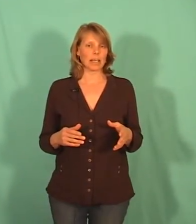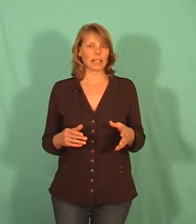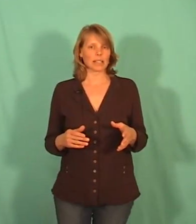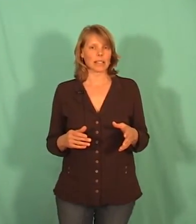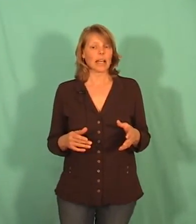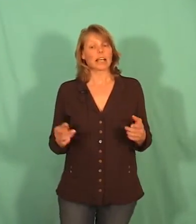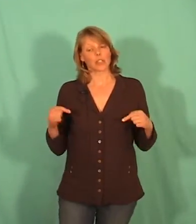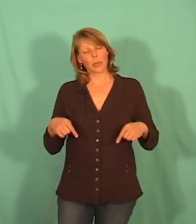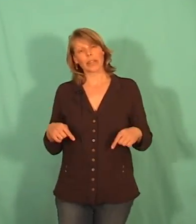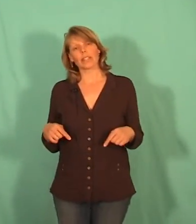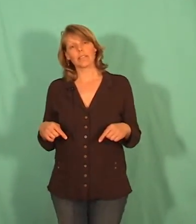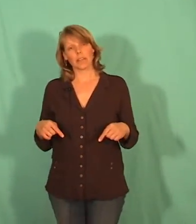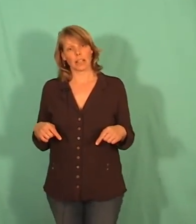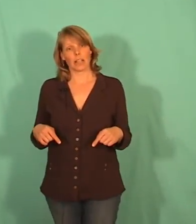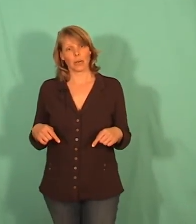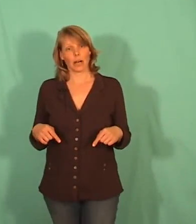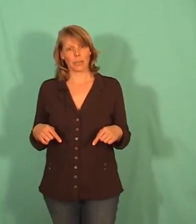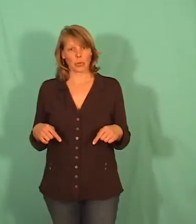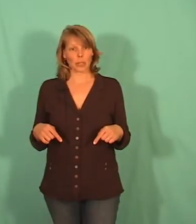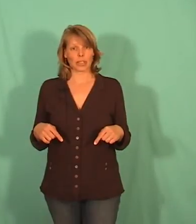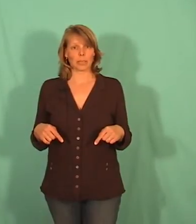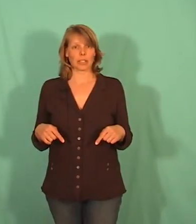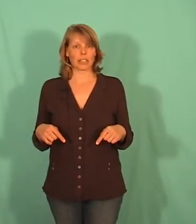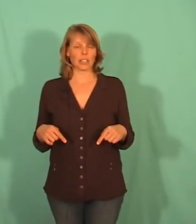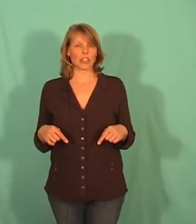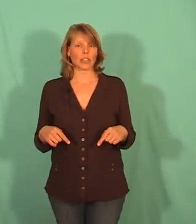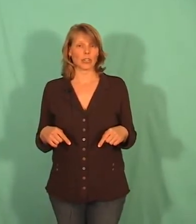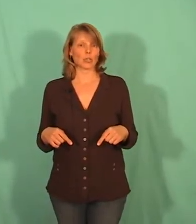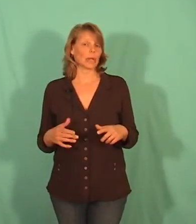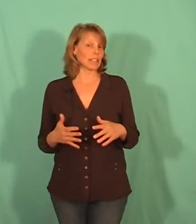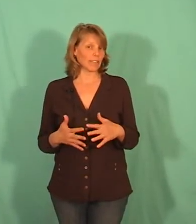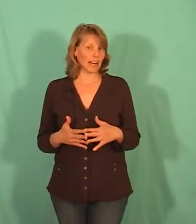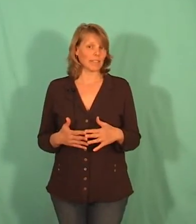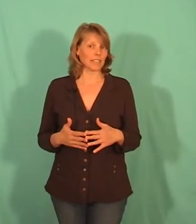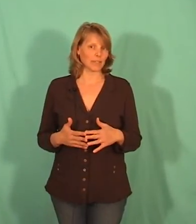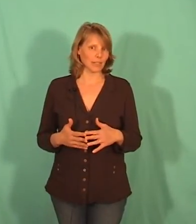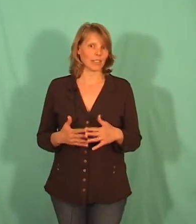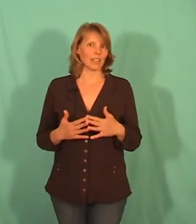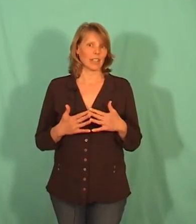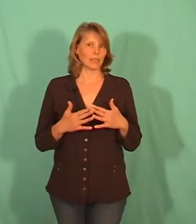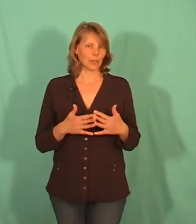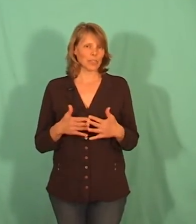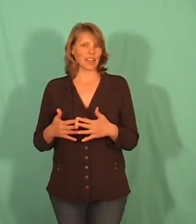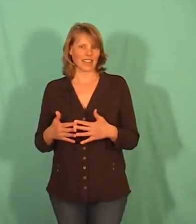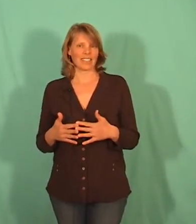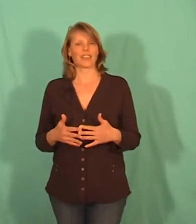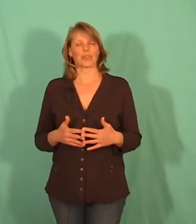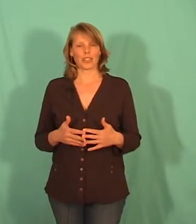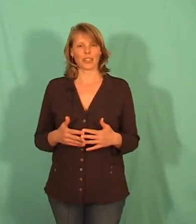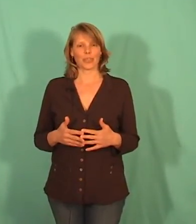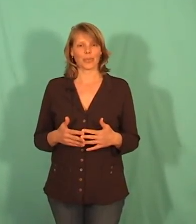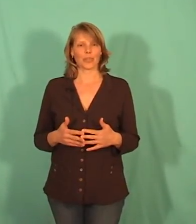basis. And so in this video, I'm going to be teaching you 25 different food signs that you can use with your